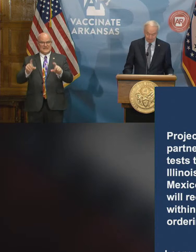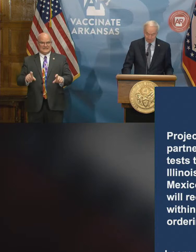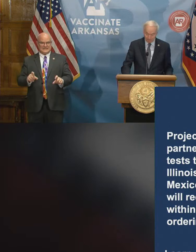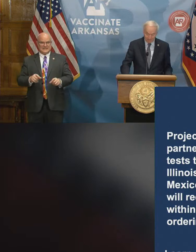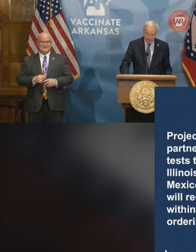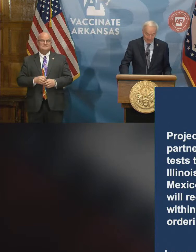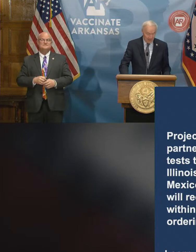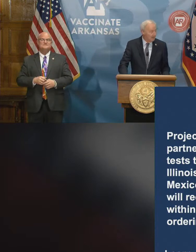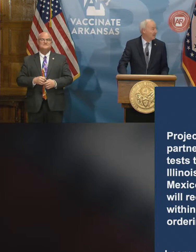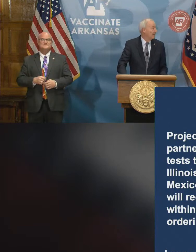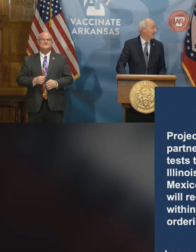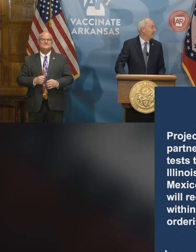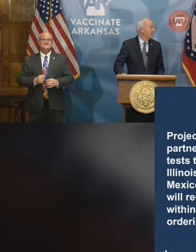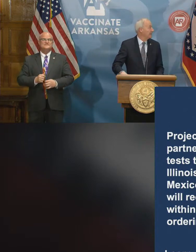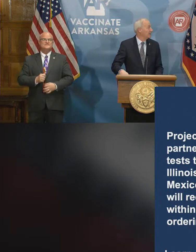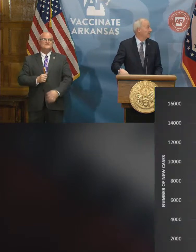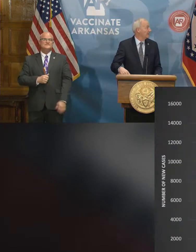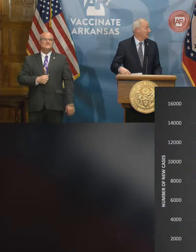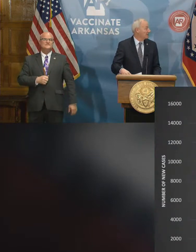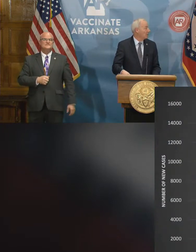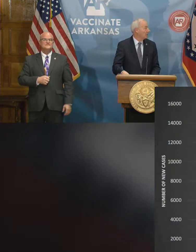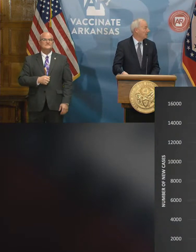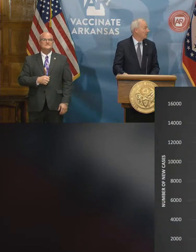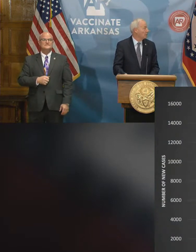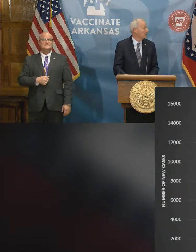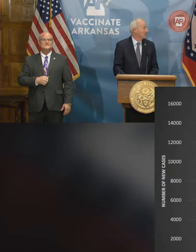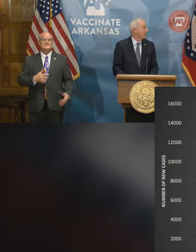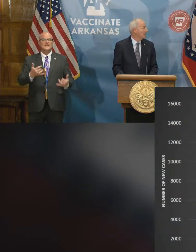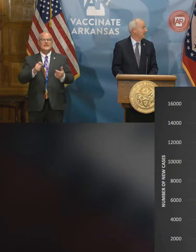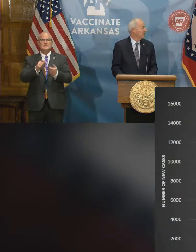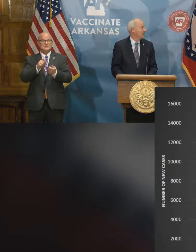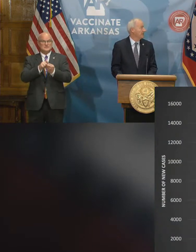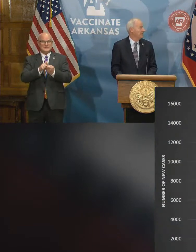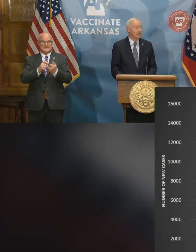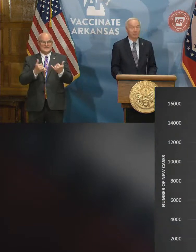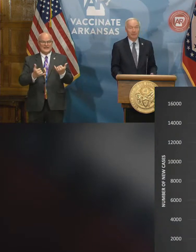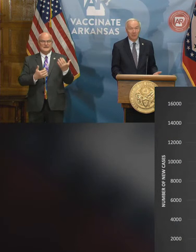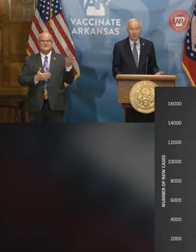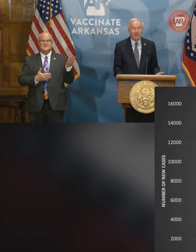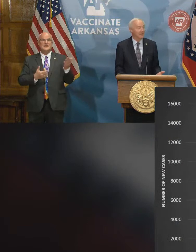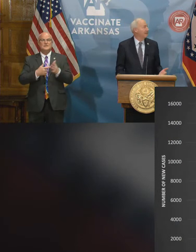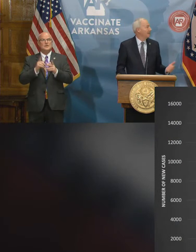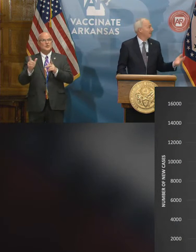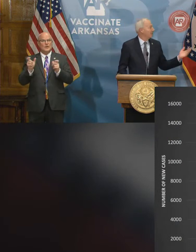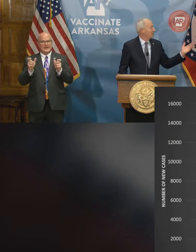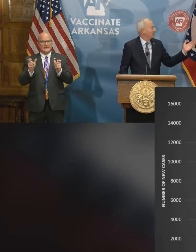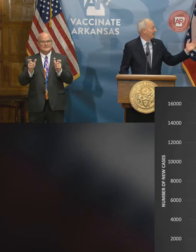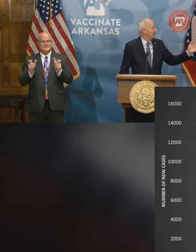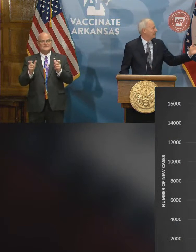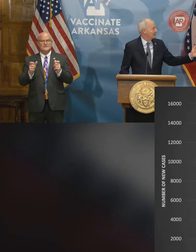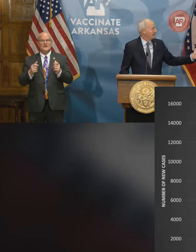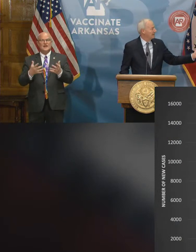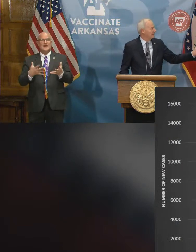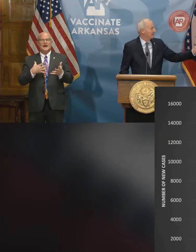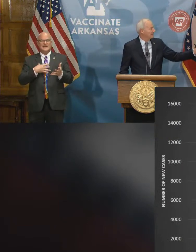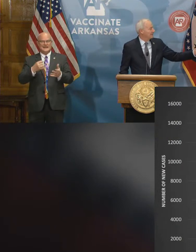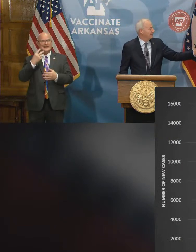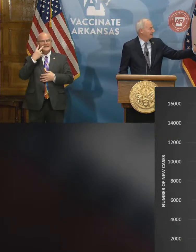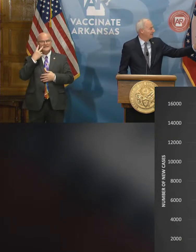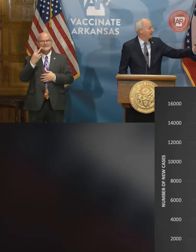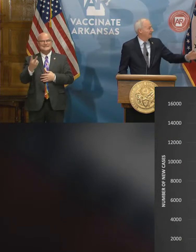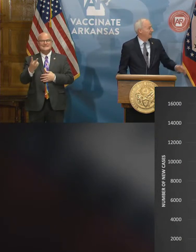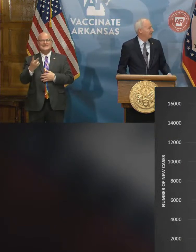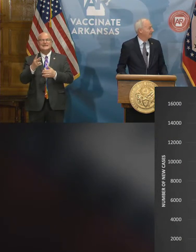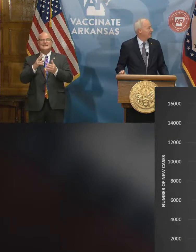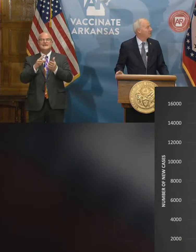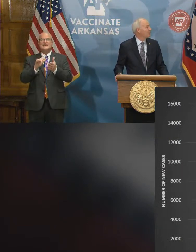testing. And then let's go on to more specifics. These will be quick, but we'd like to see